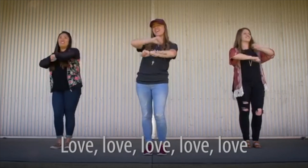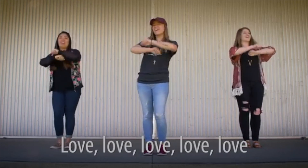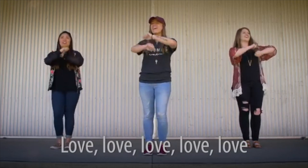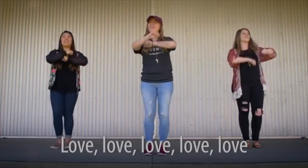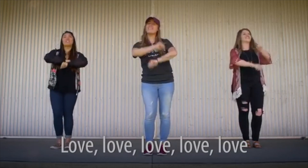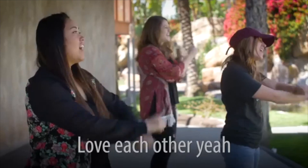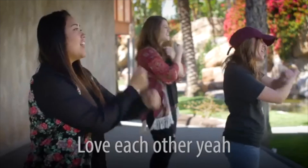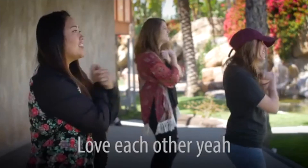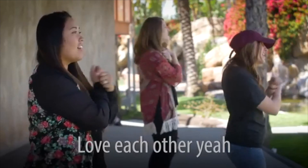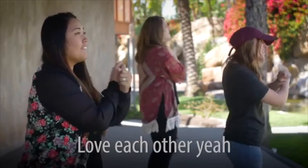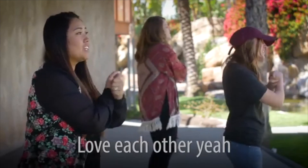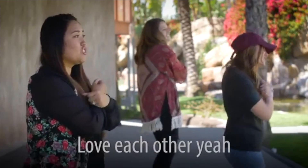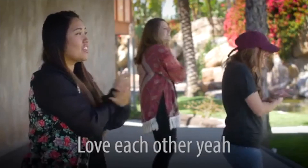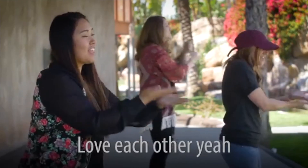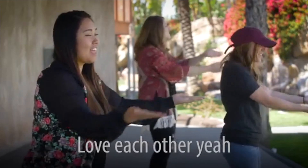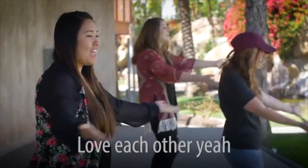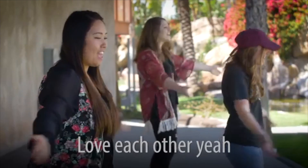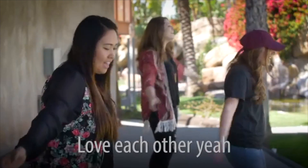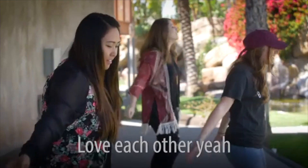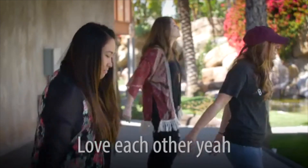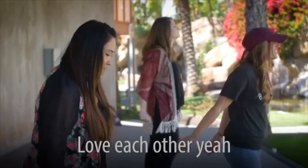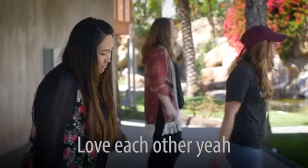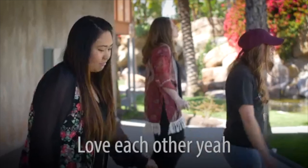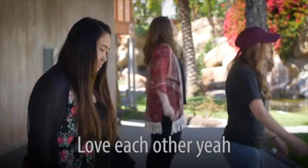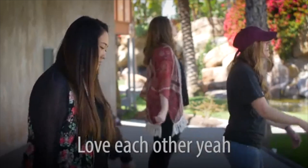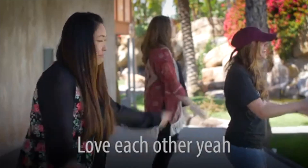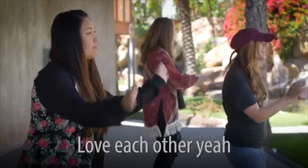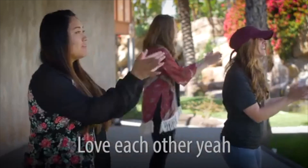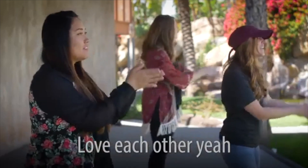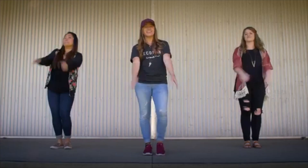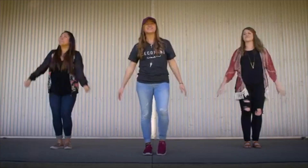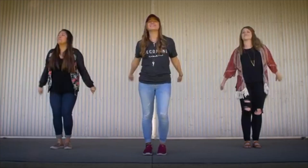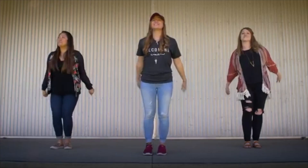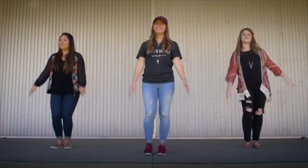Love each other, yeah.